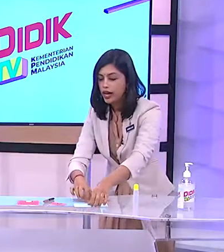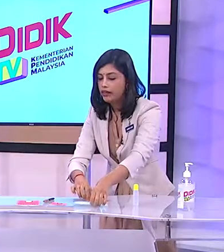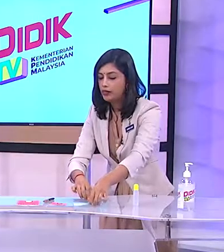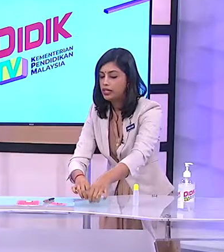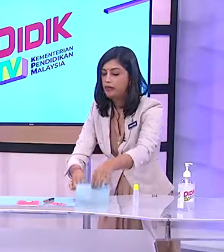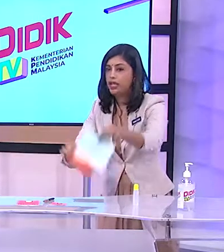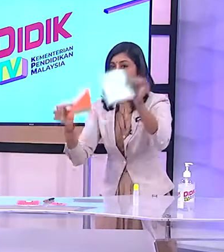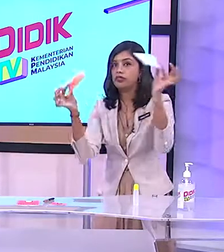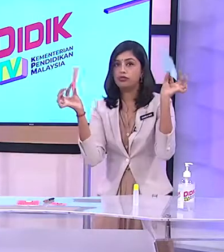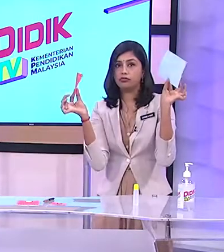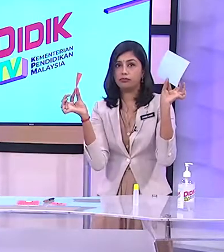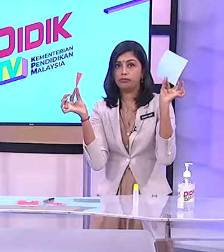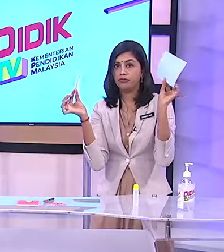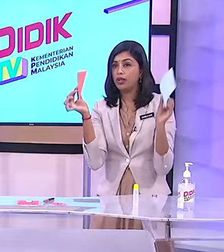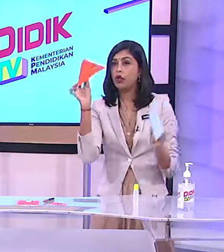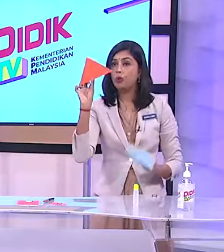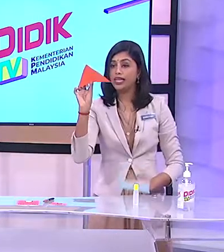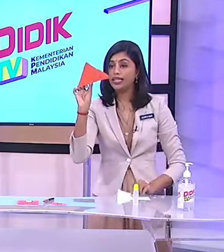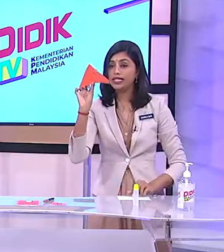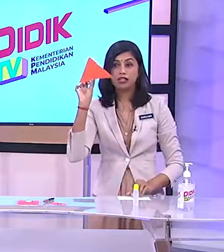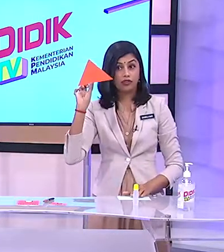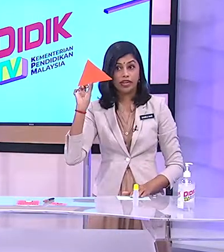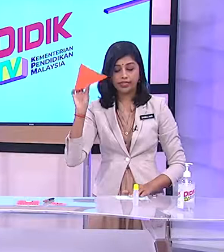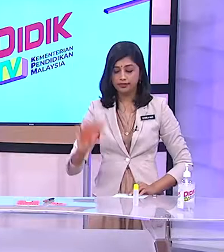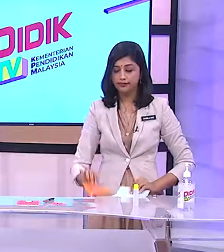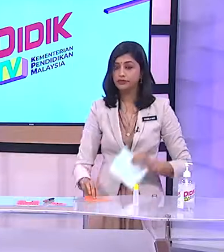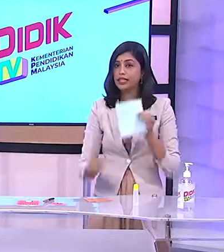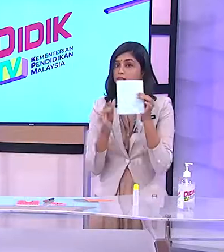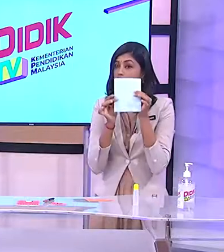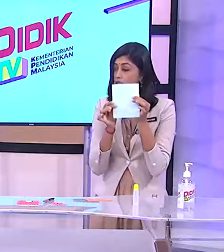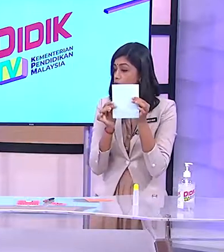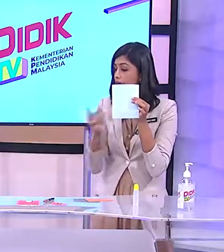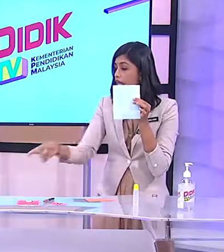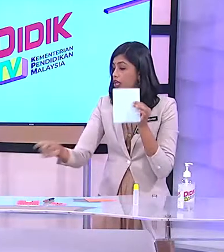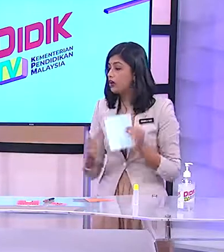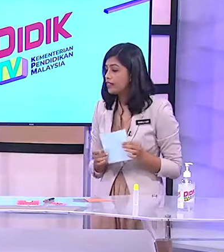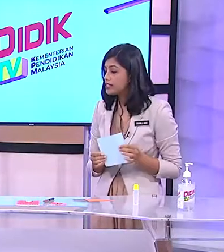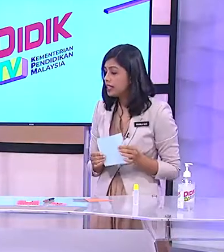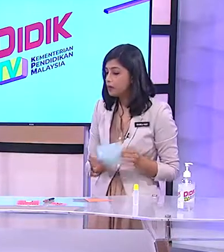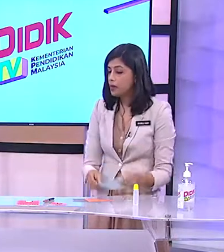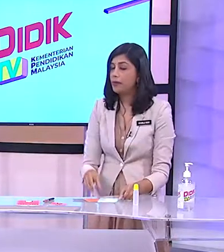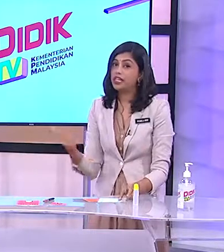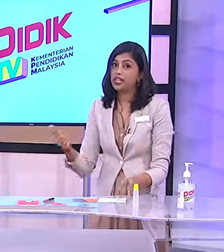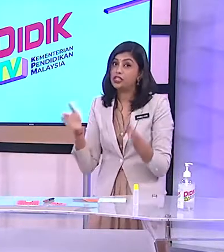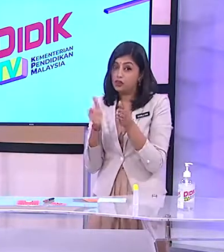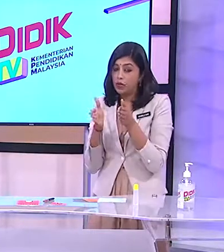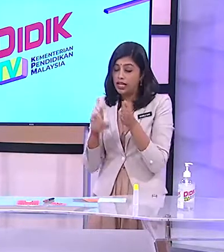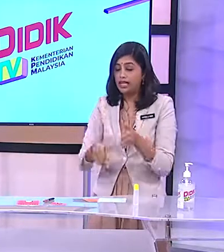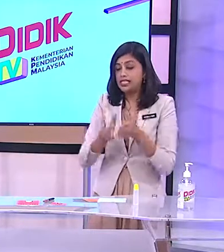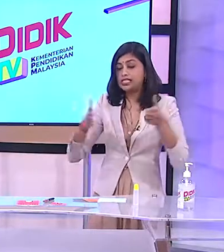I've already made two. Mm-hmm. One is triangle, another one is square. You have the same, but smaller, and this is